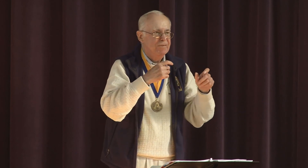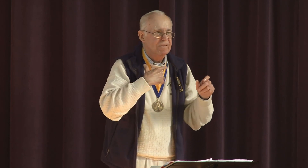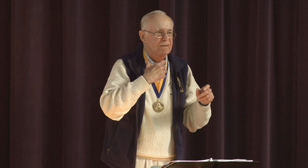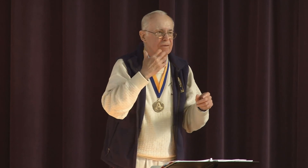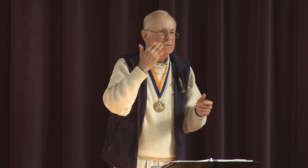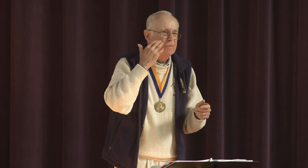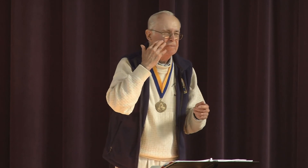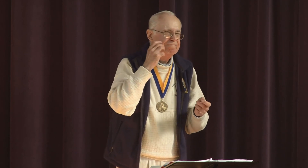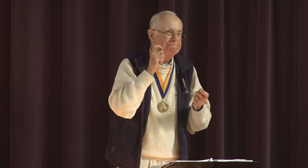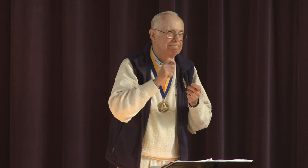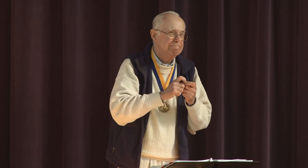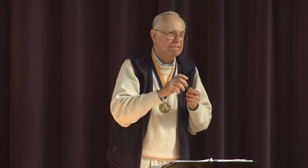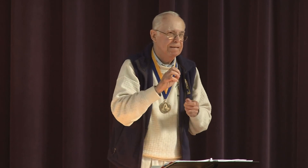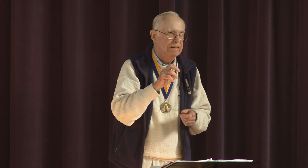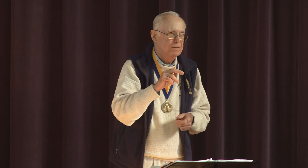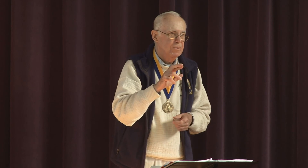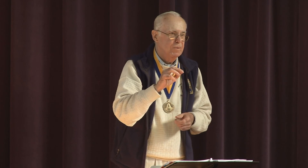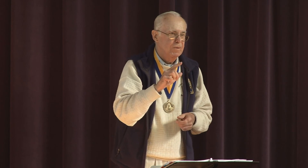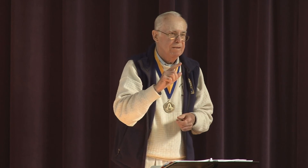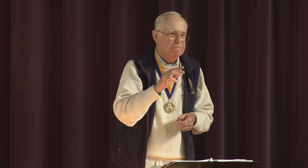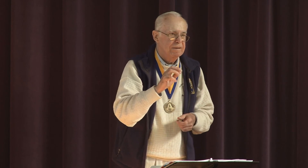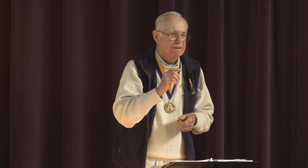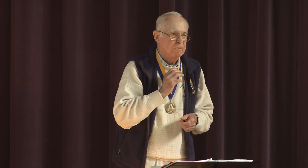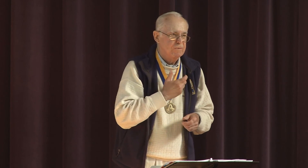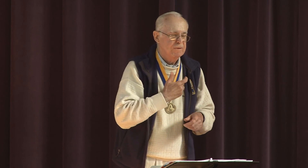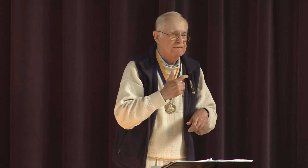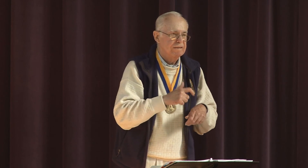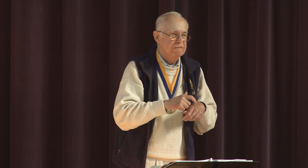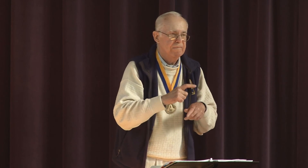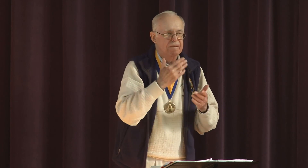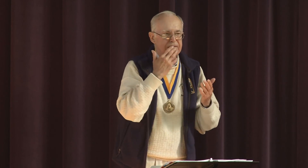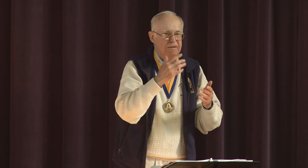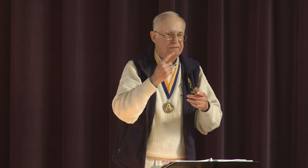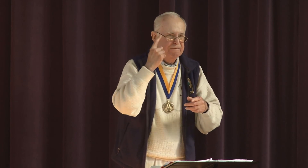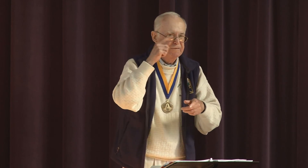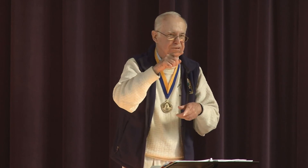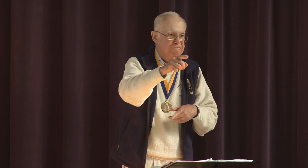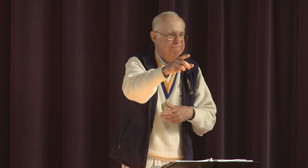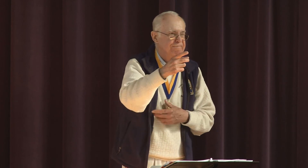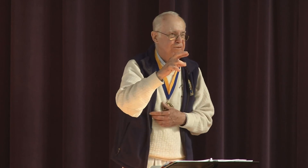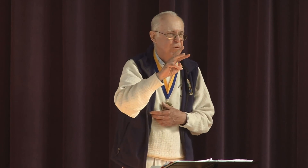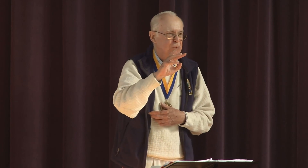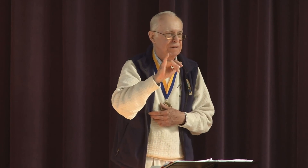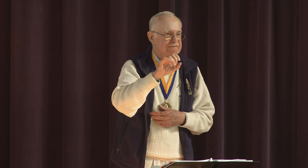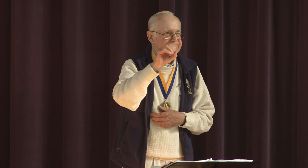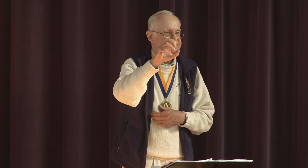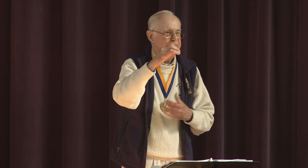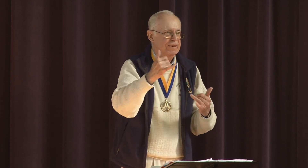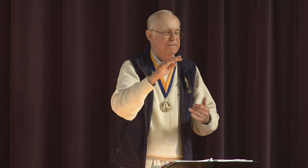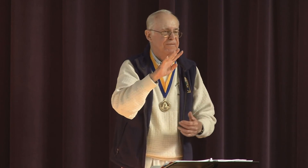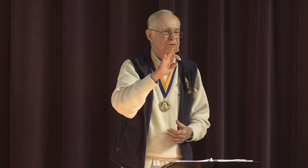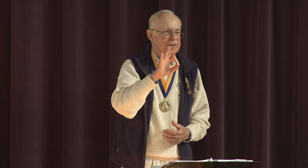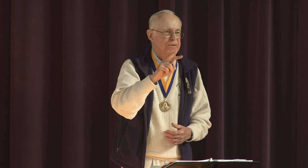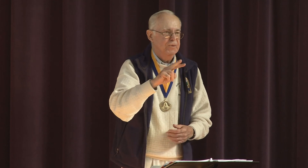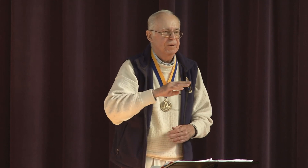I did a little investigating on my own in terms of what the enrollment was back in our time, and I appreciate Dr. Hurwitz